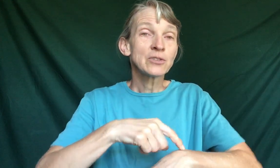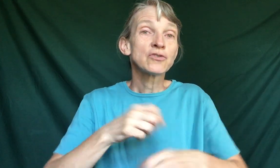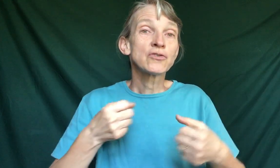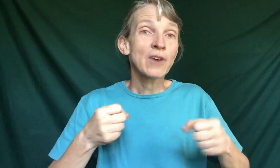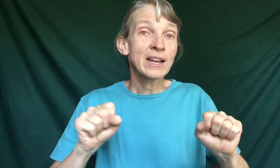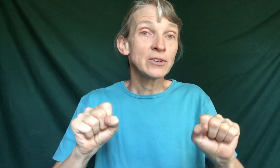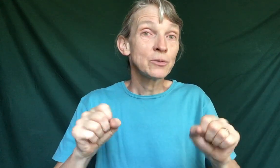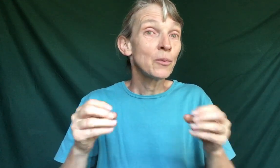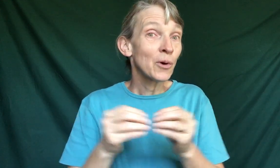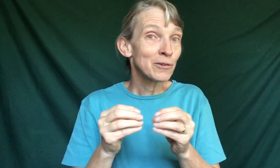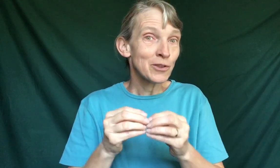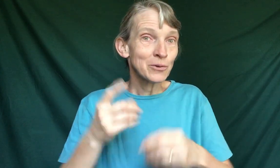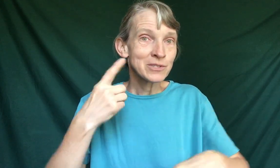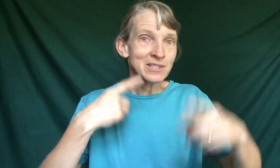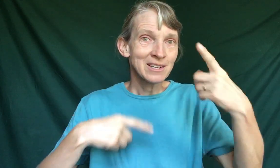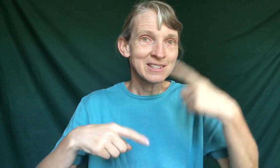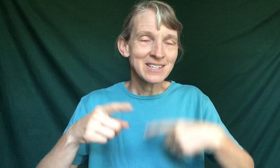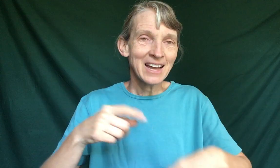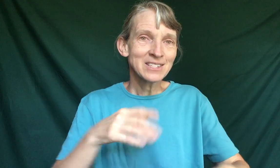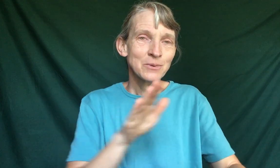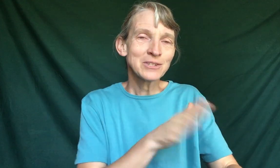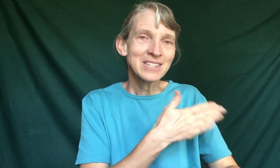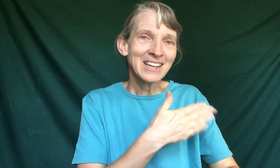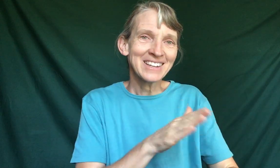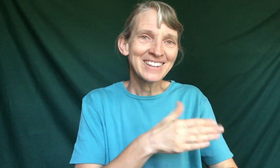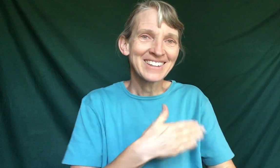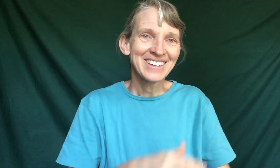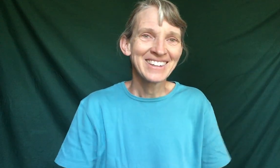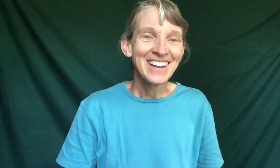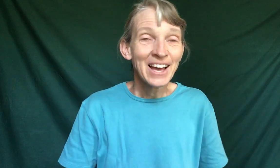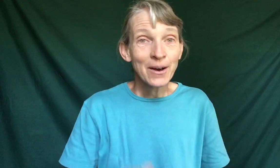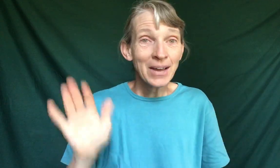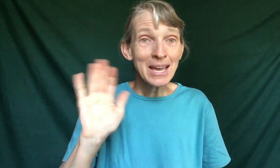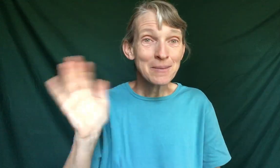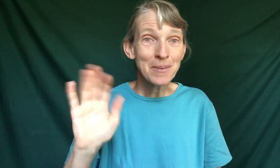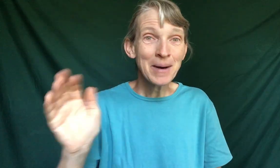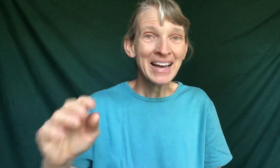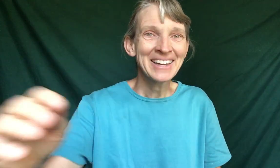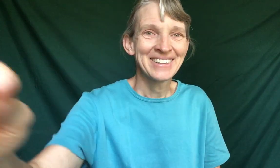can try to do more of those signs when you sing it. Okay, bye-bye.